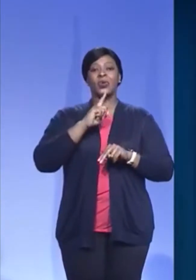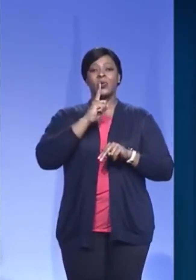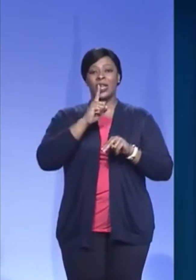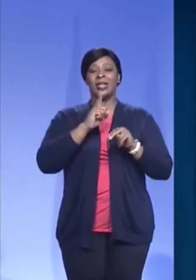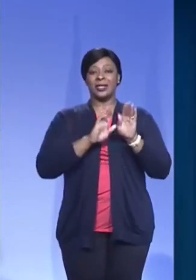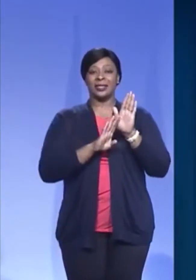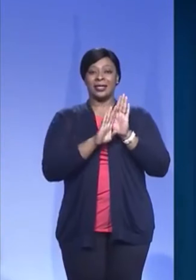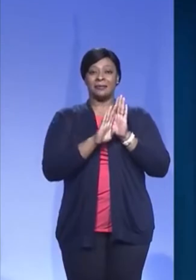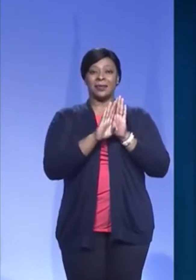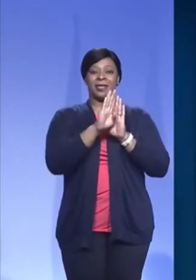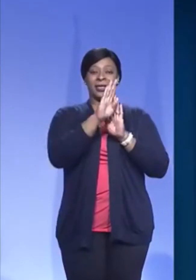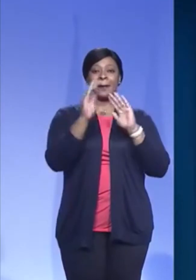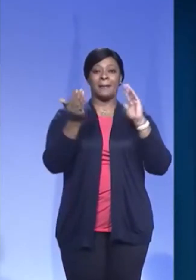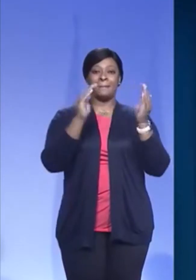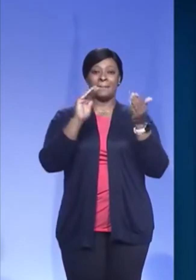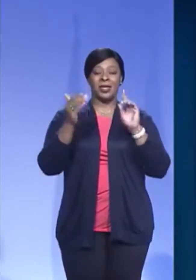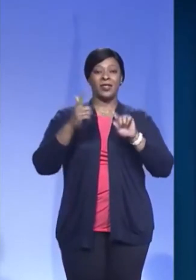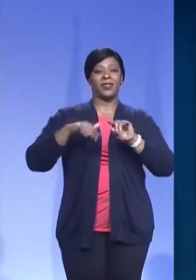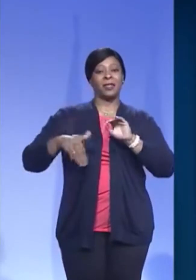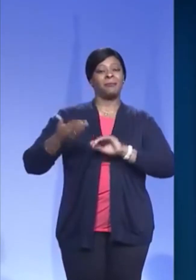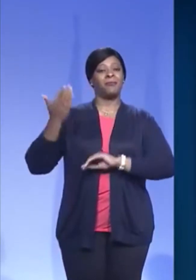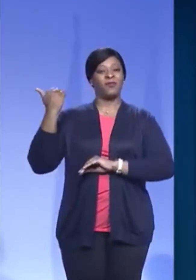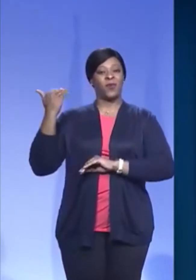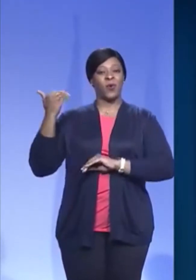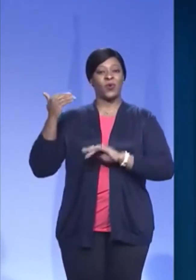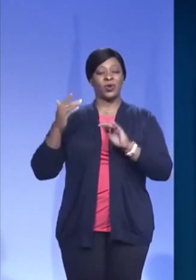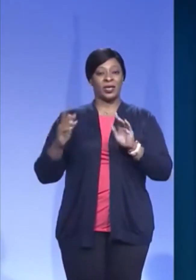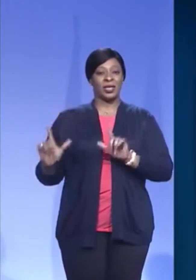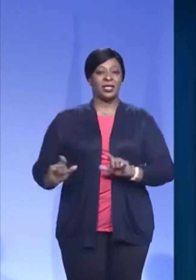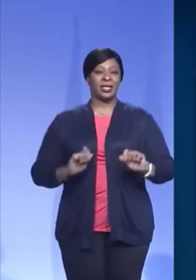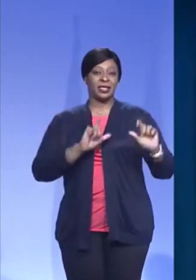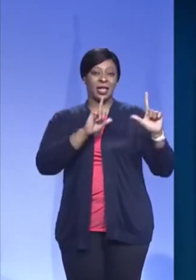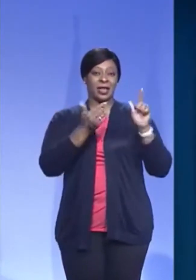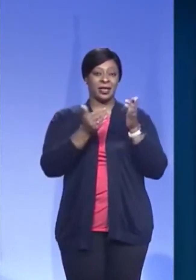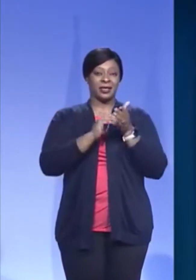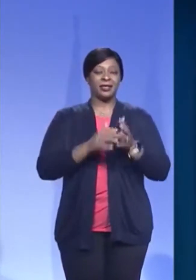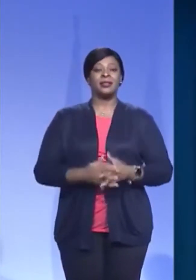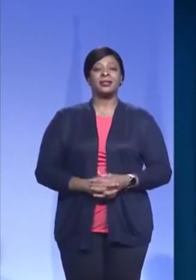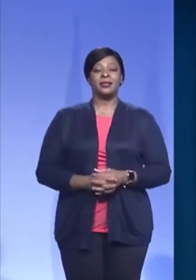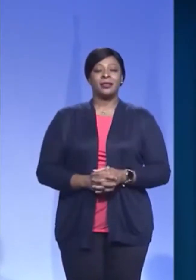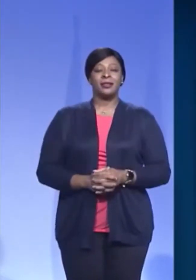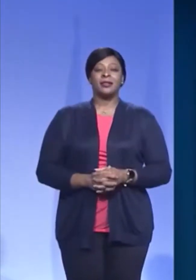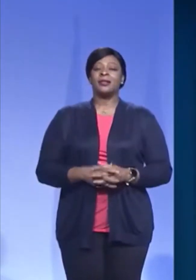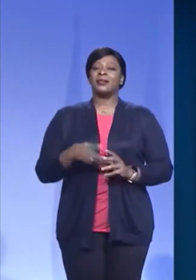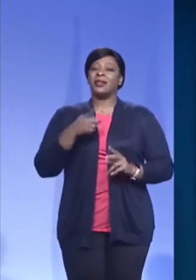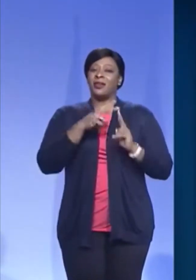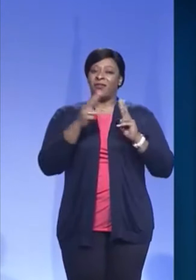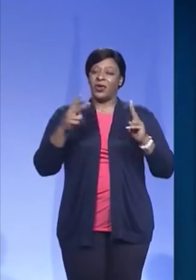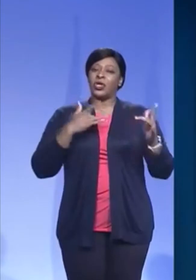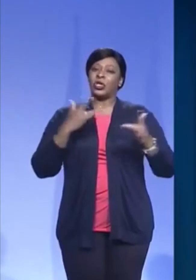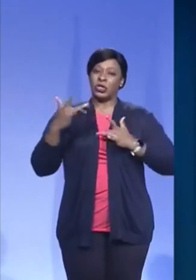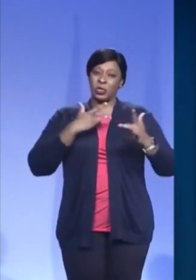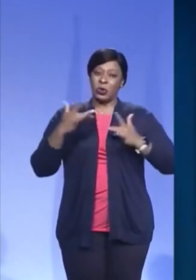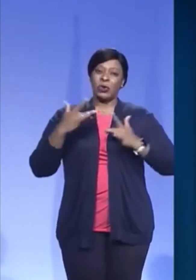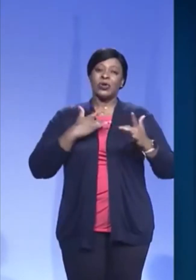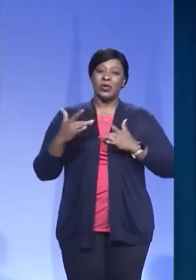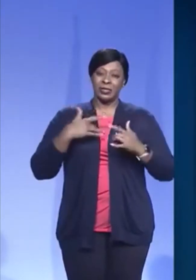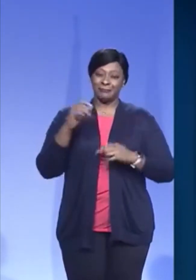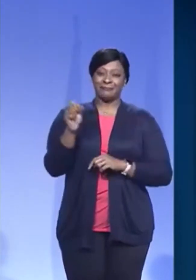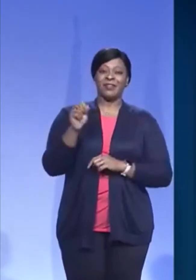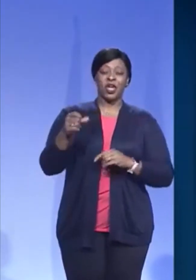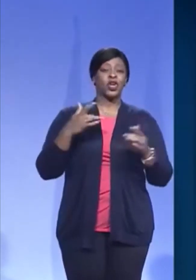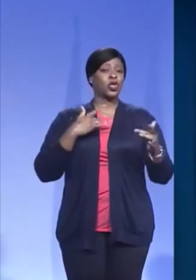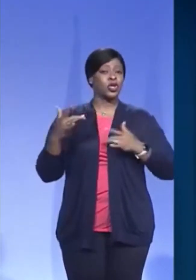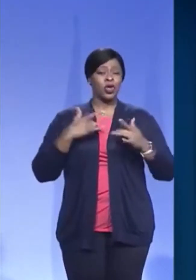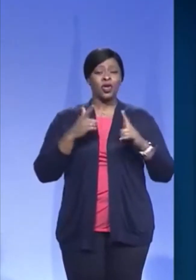steeply compared to where we were before, if you could advance the slide. Those are very concerning to me. They are concerning